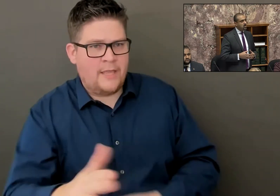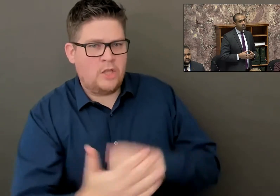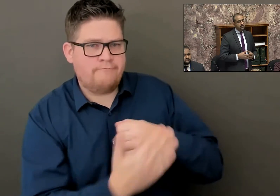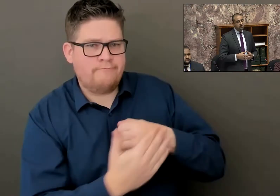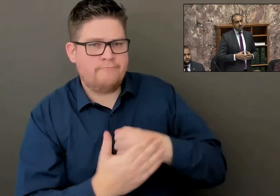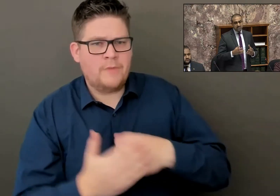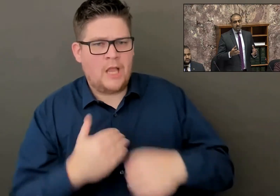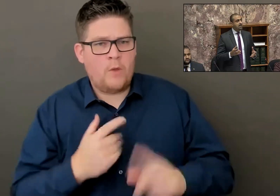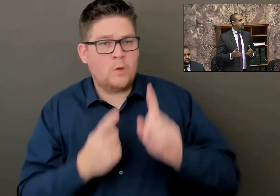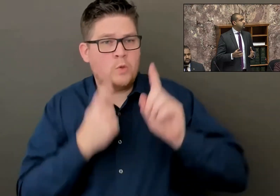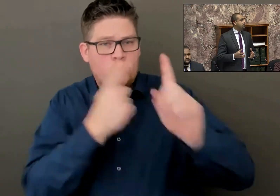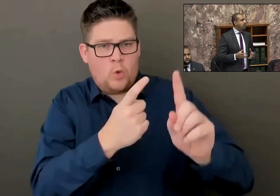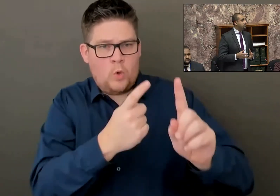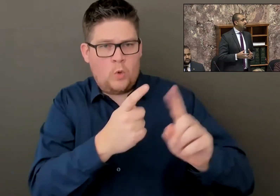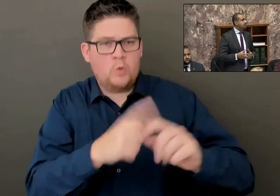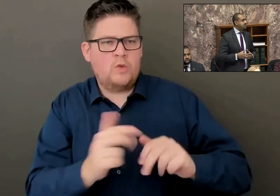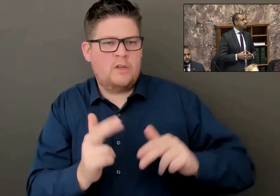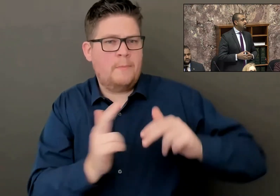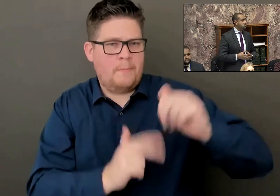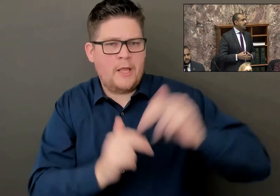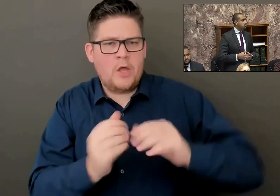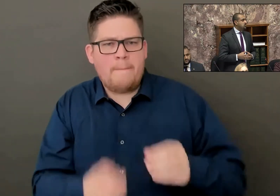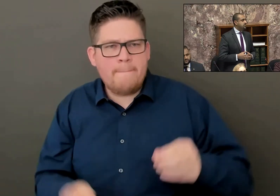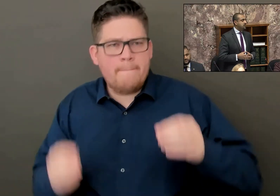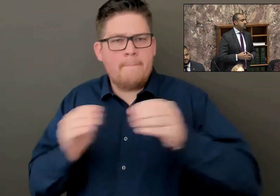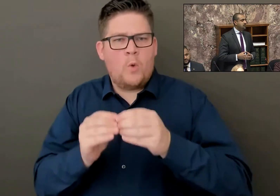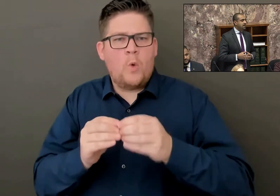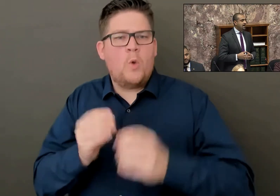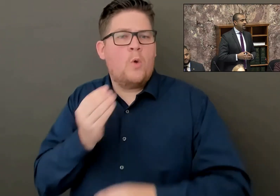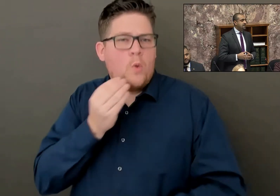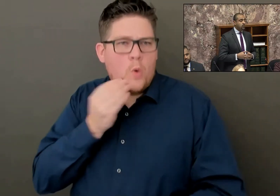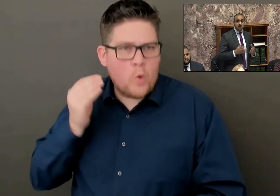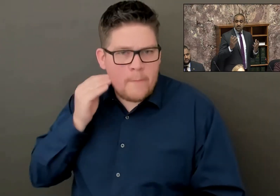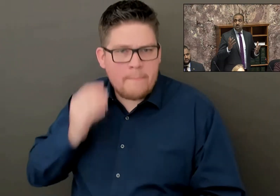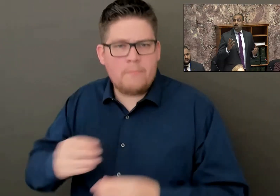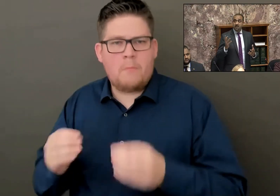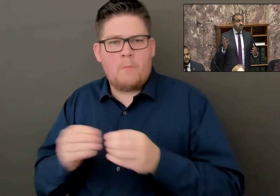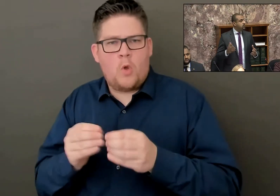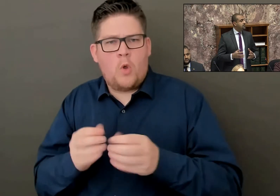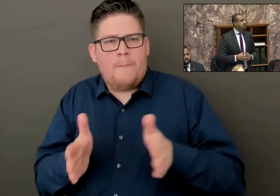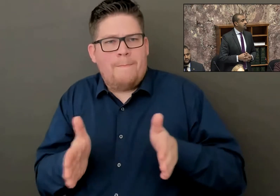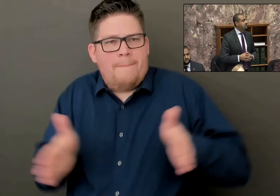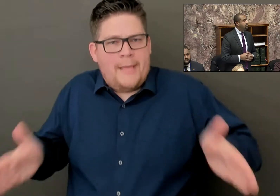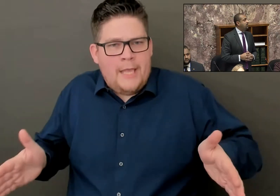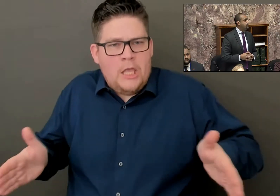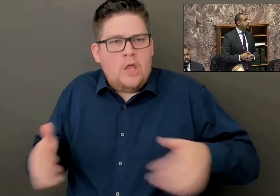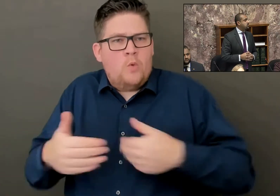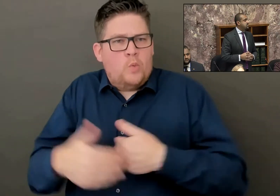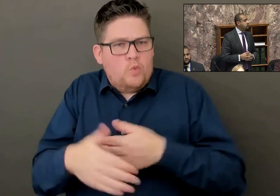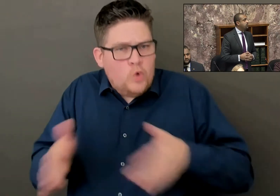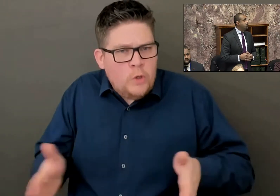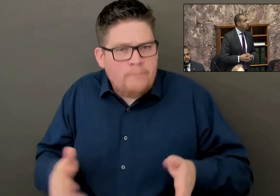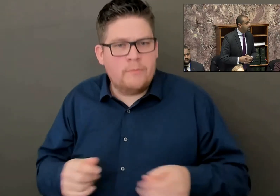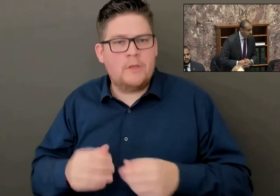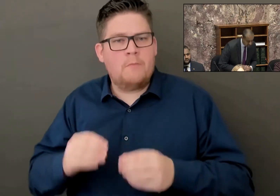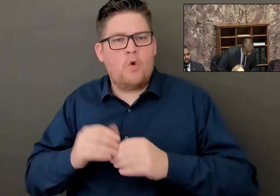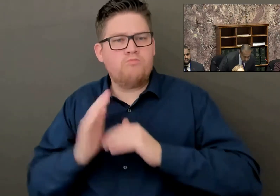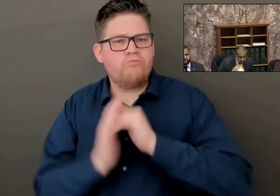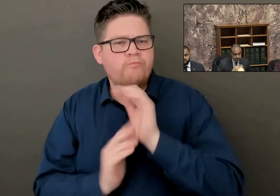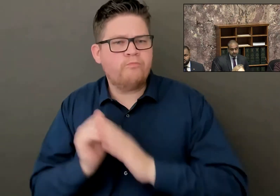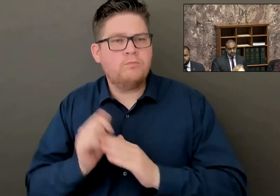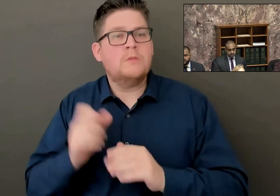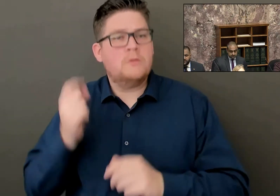bedrooms, Honourable Speaker. That's the balance we've found in this change, Honourable Speaker, and we're going to continue to engage with fire officials as we move forward.